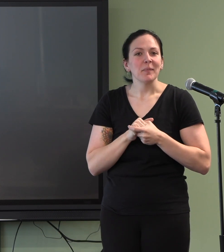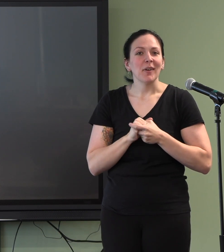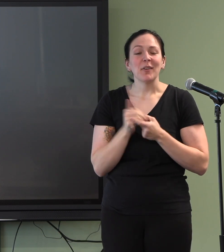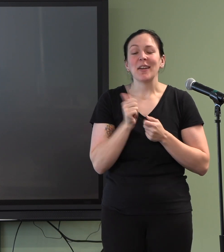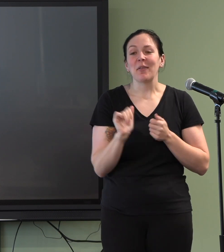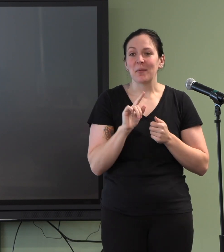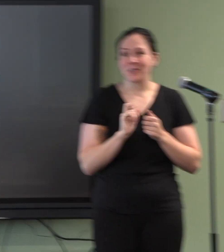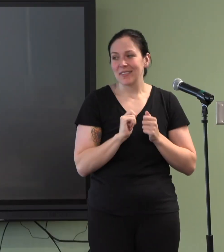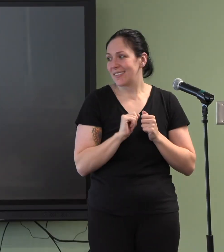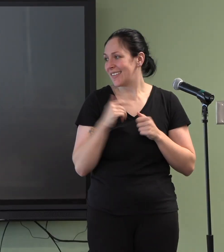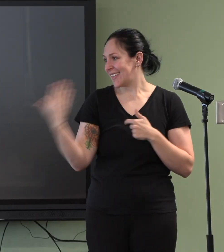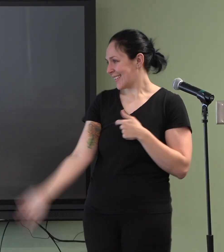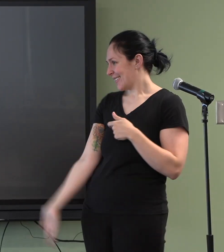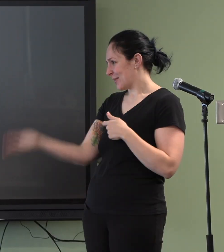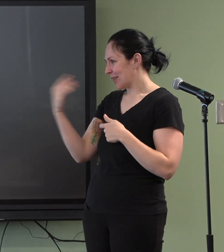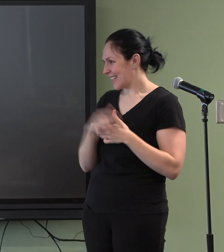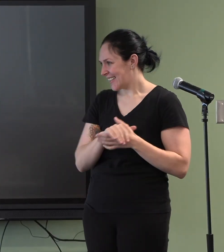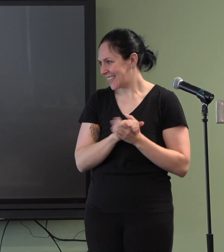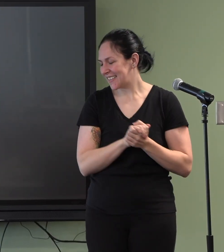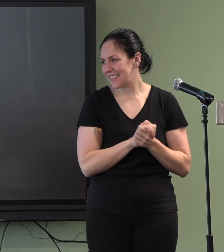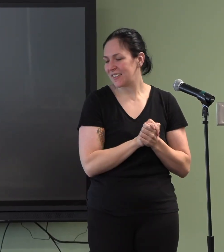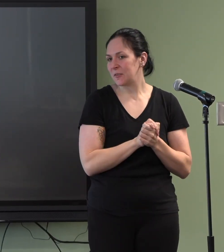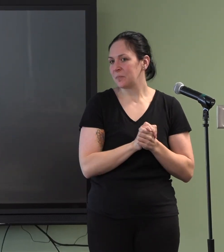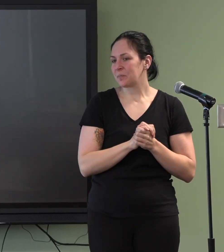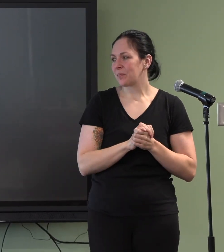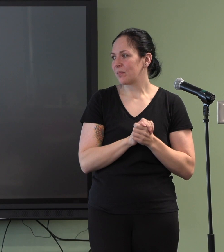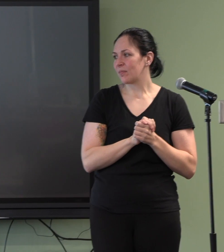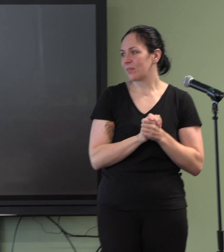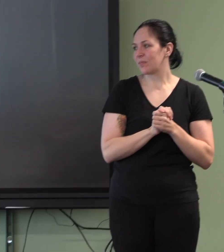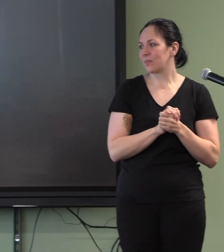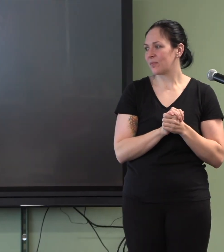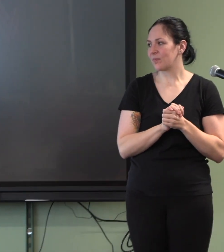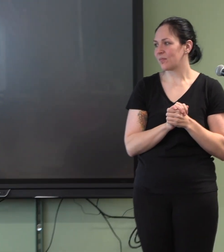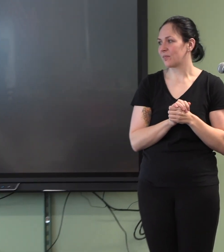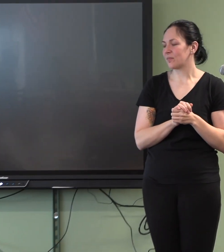Are there any other questions? Yes, Ms. Murray. So something I found fascinating since working with you, and I thought maybe